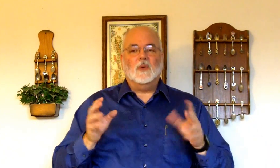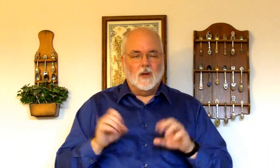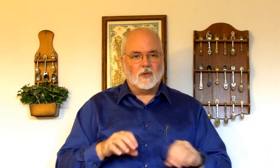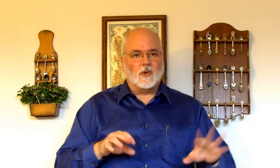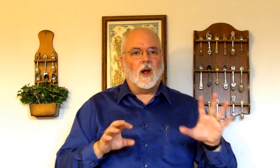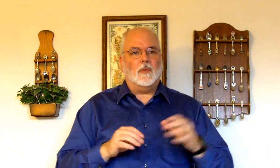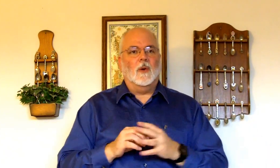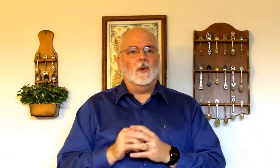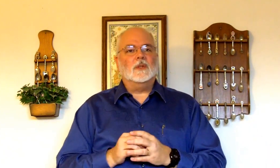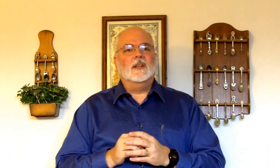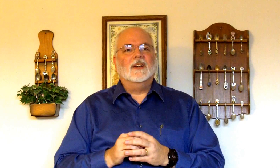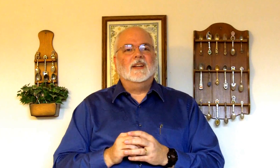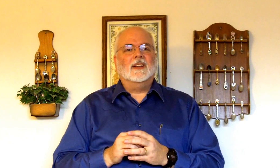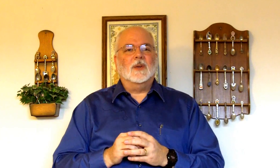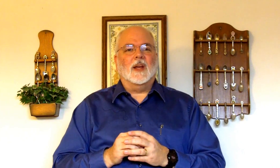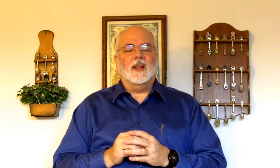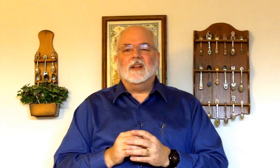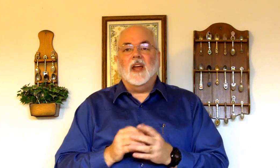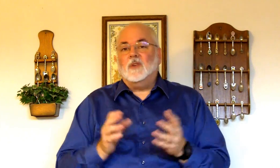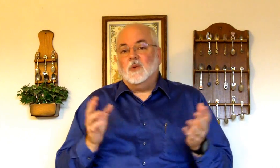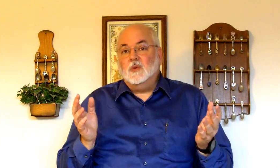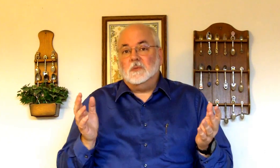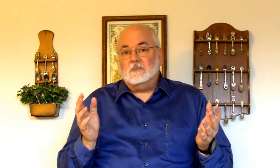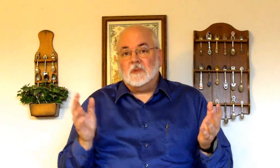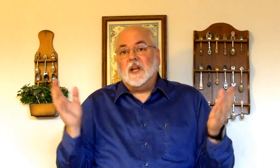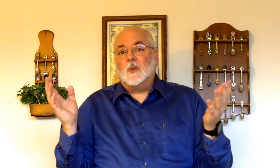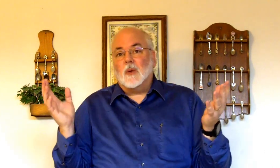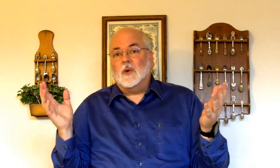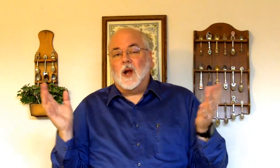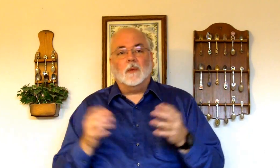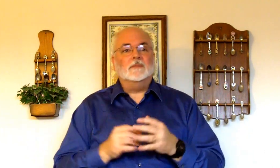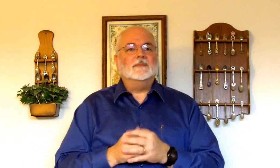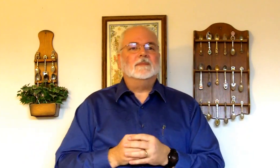we'll drop those. Okay? The deaf don't use them, and that's why we drop them.